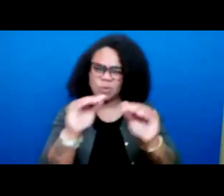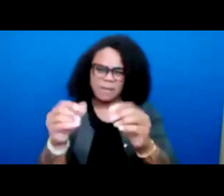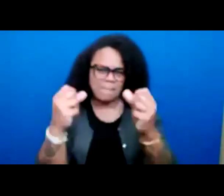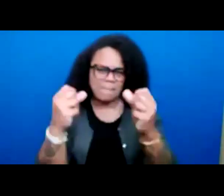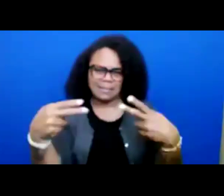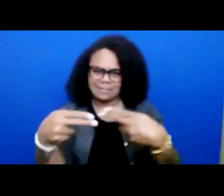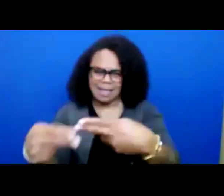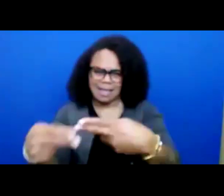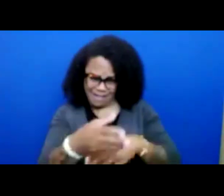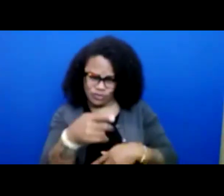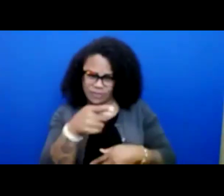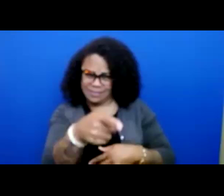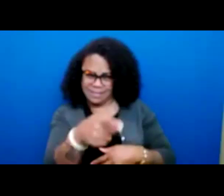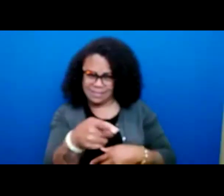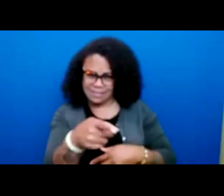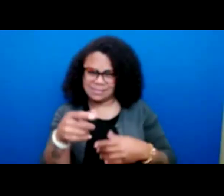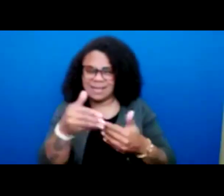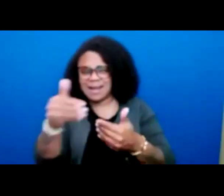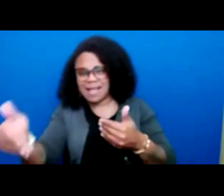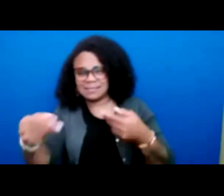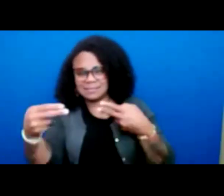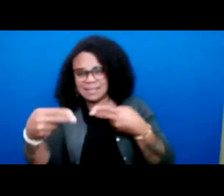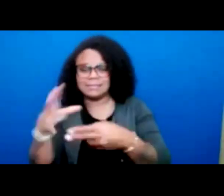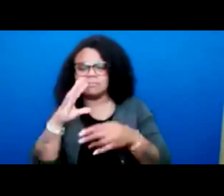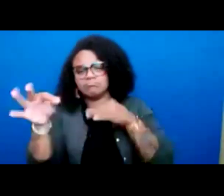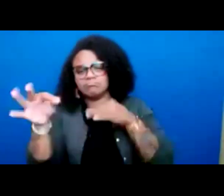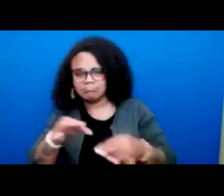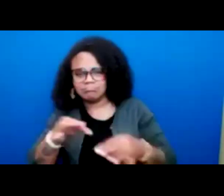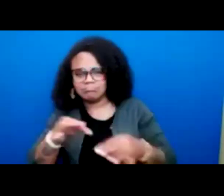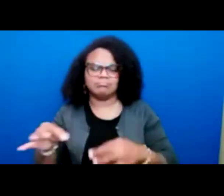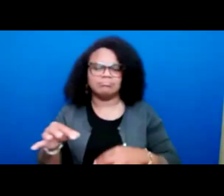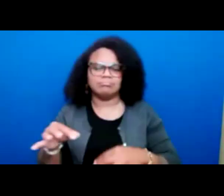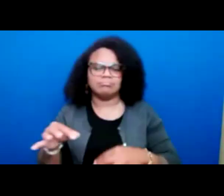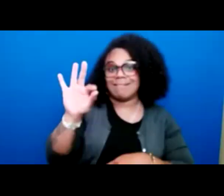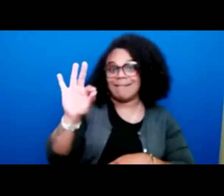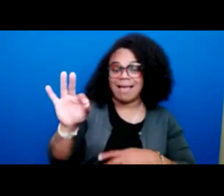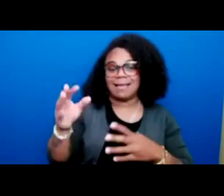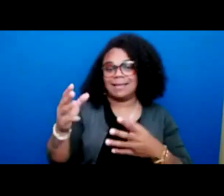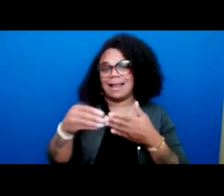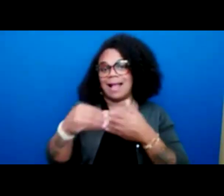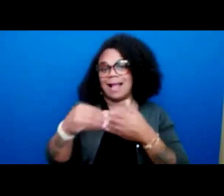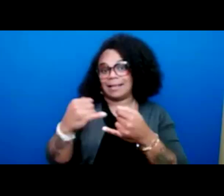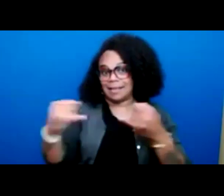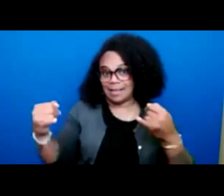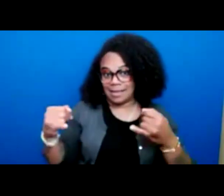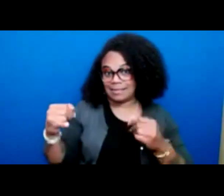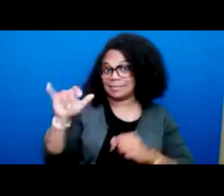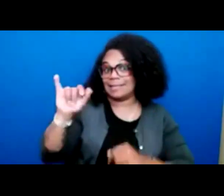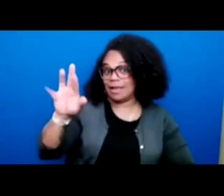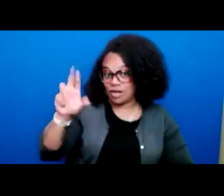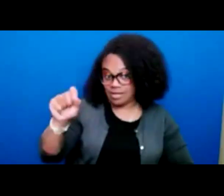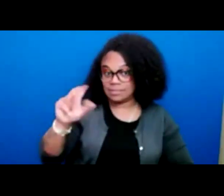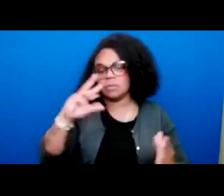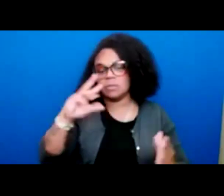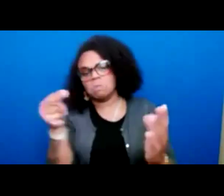this slide that goes into 9 guidelines that the IRS looks at when it is making